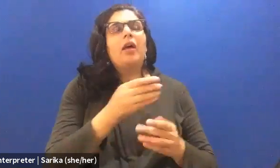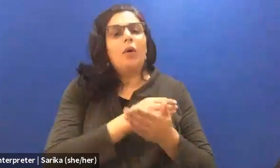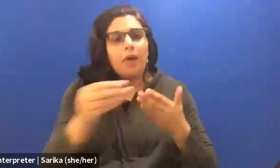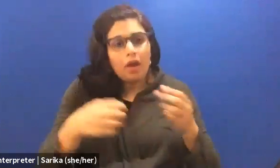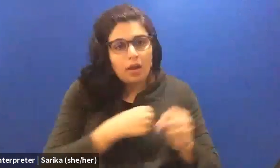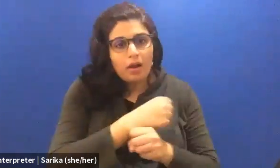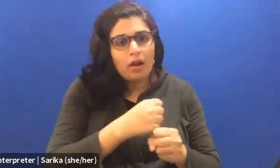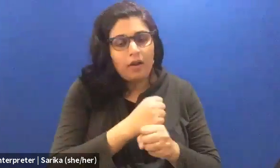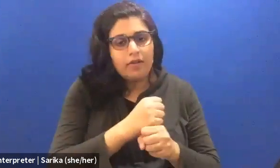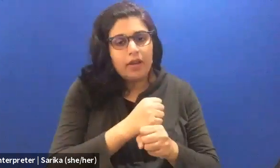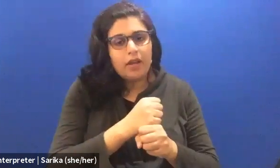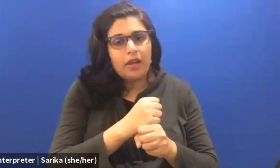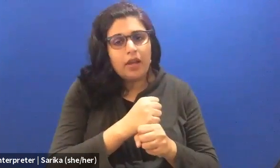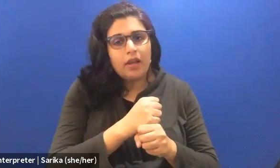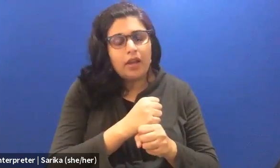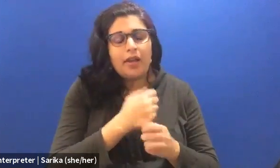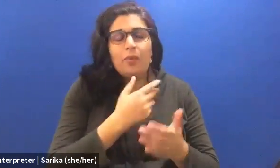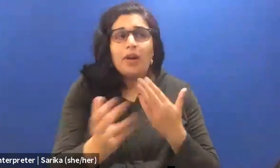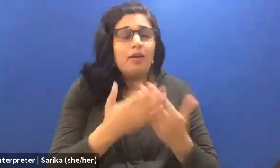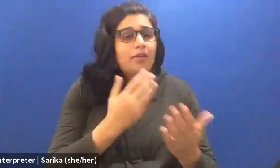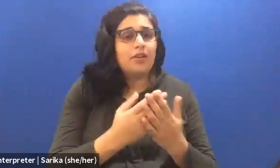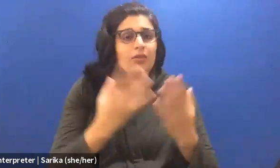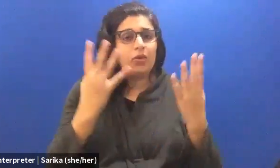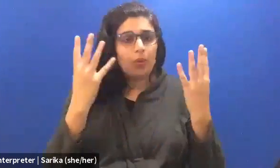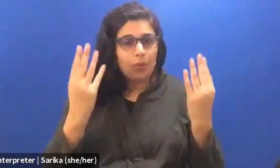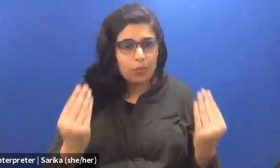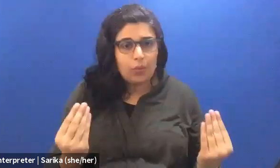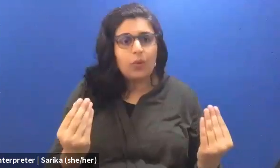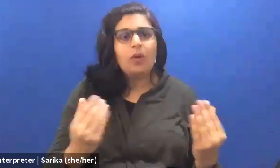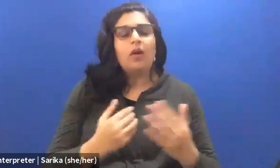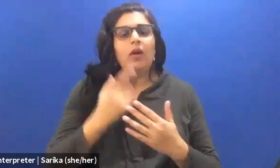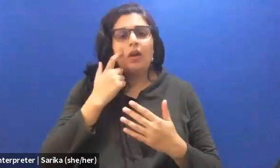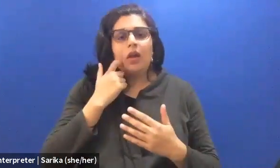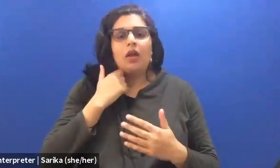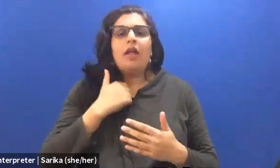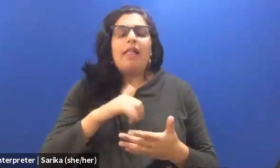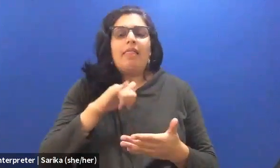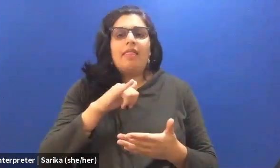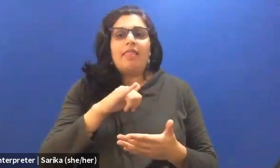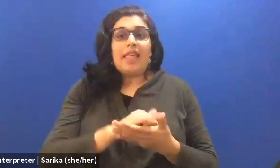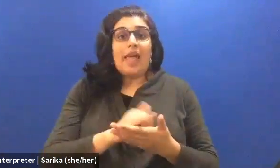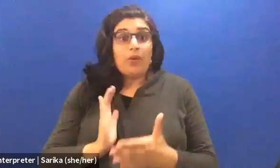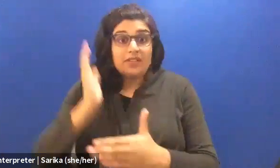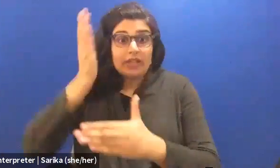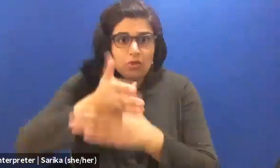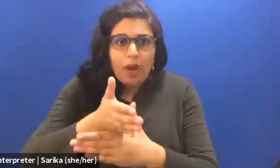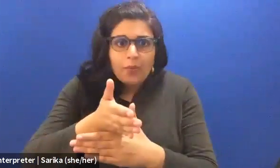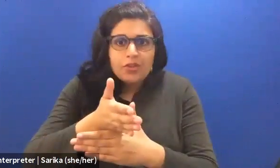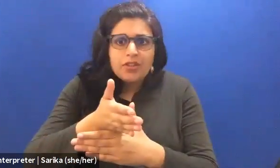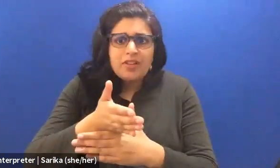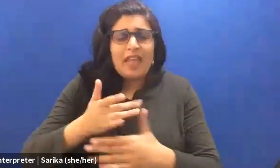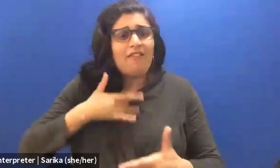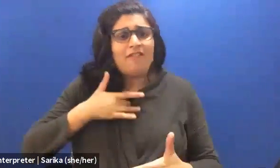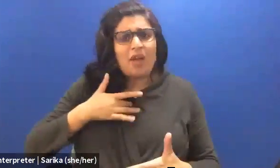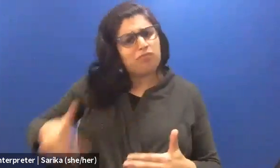and whatever it was. And that was an interruption that came natural